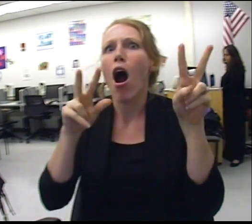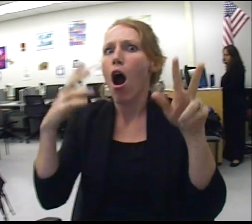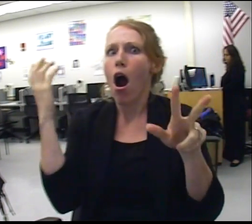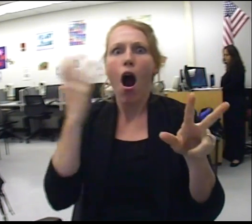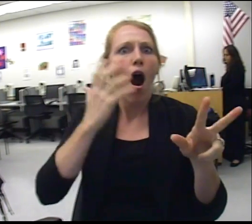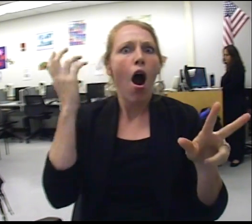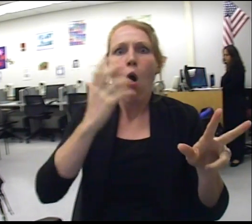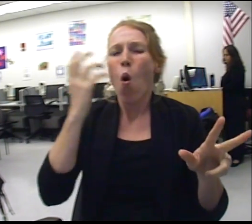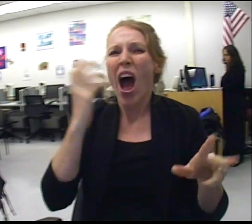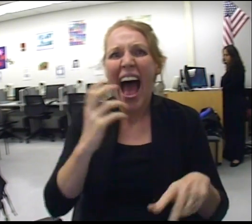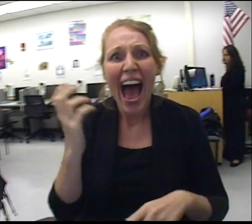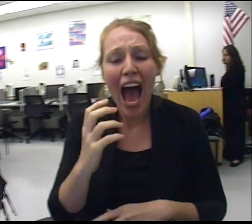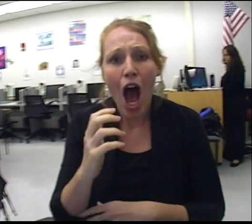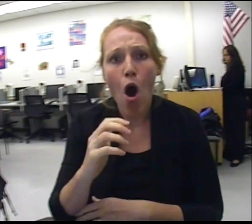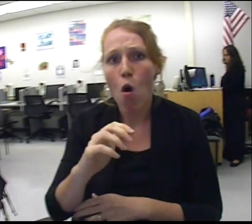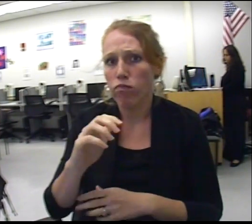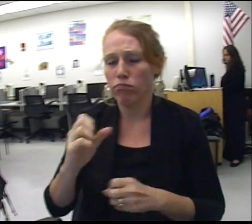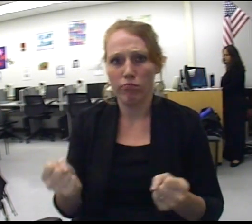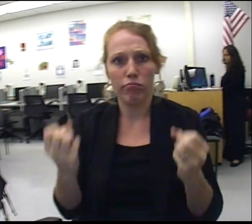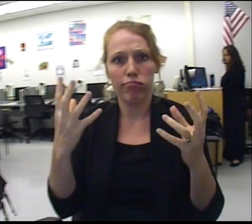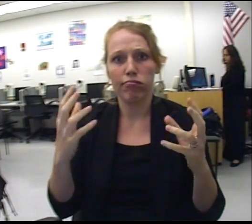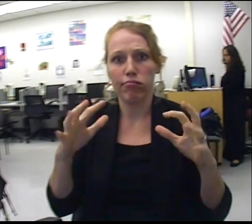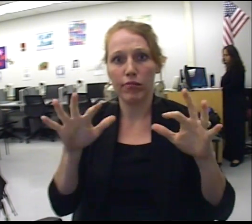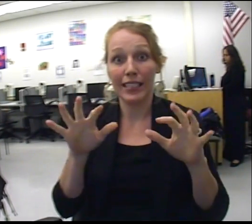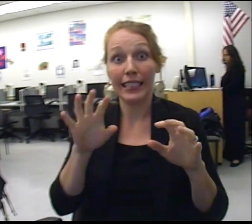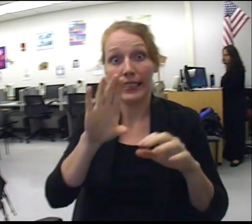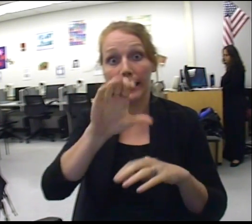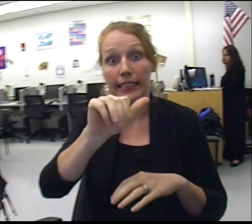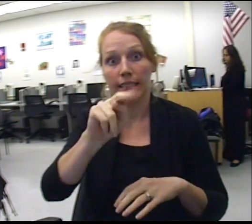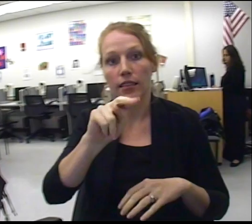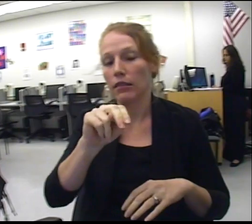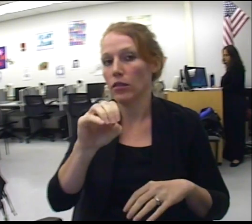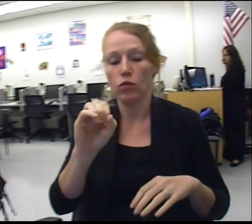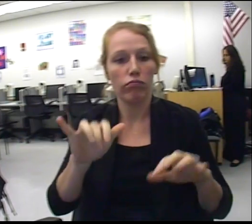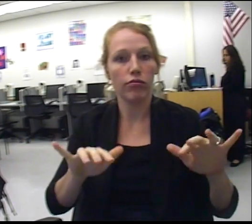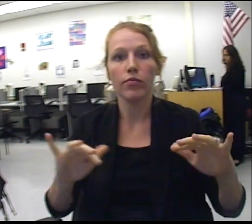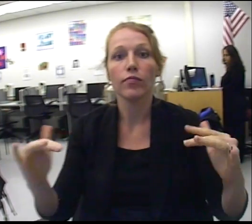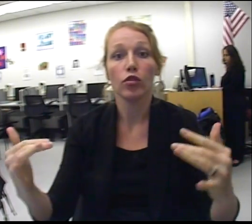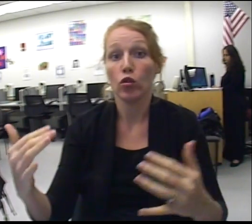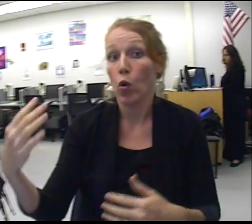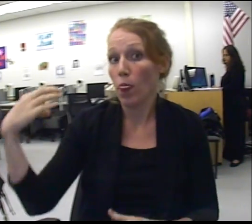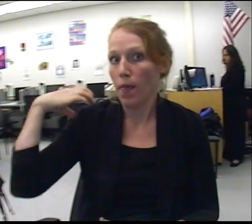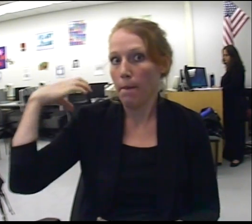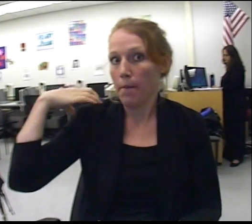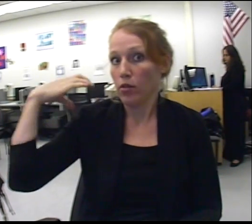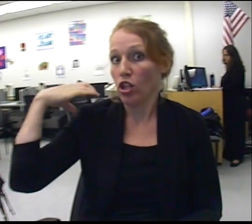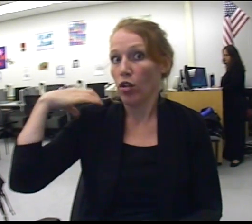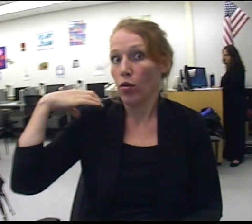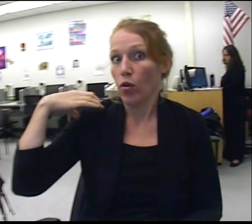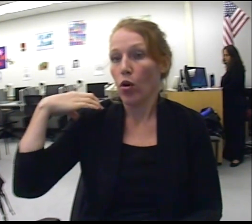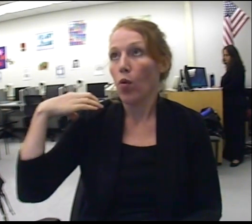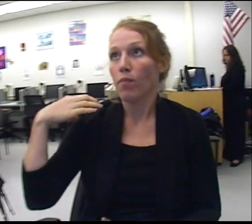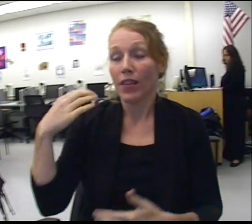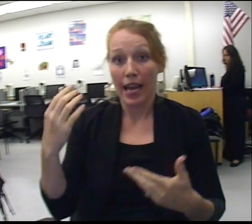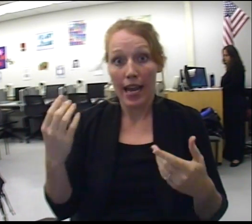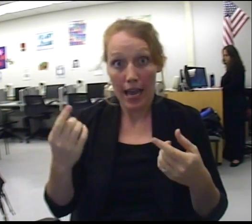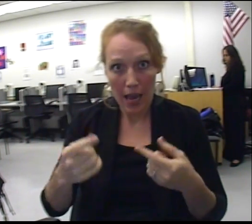Now, the British general who's in charge of Boston says, okay, we surrender, but if you don't let us leave